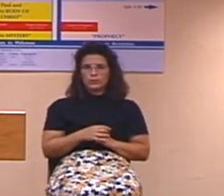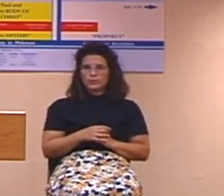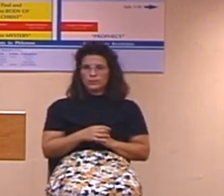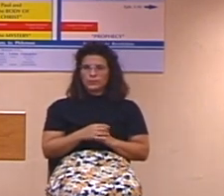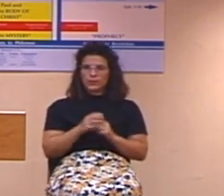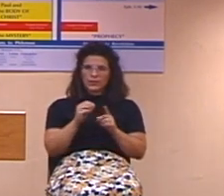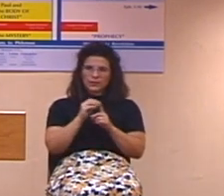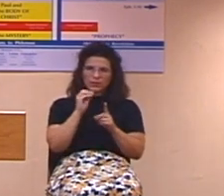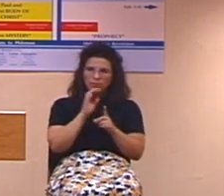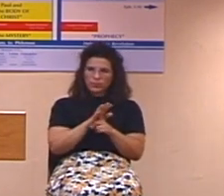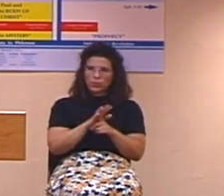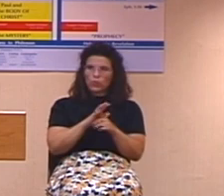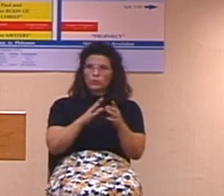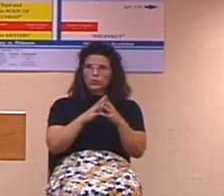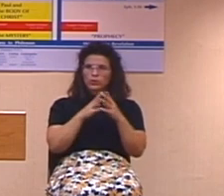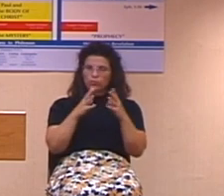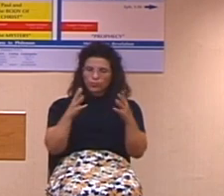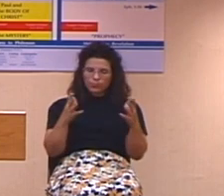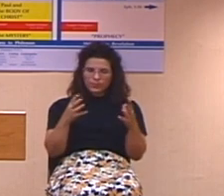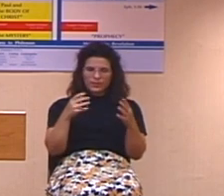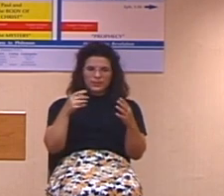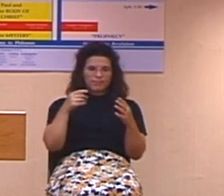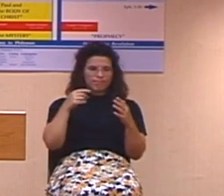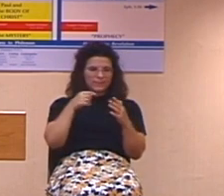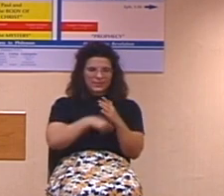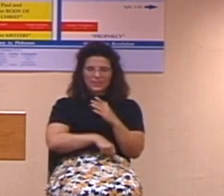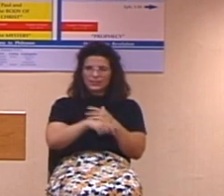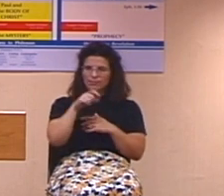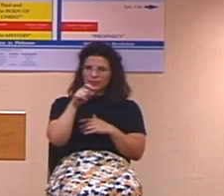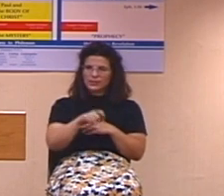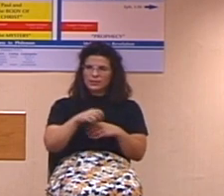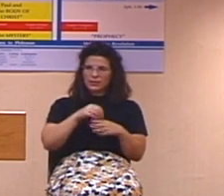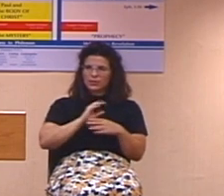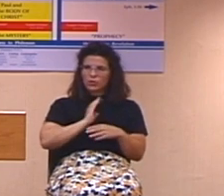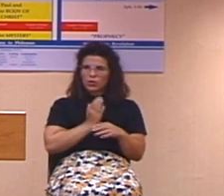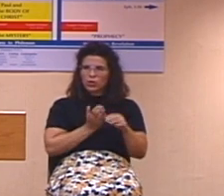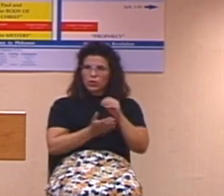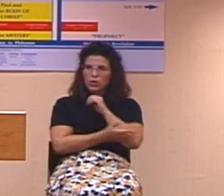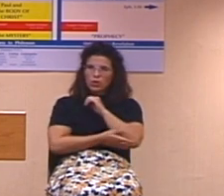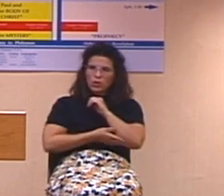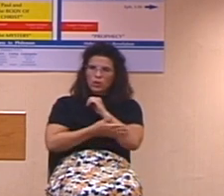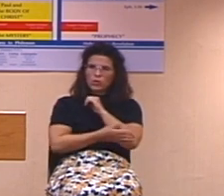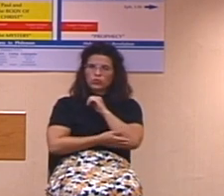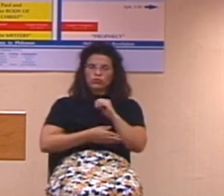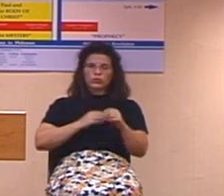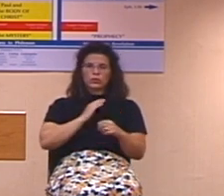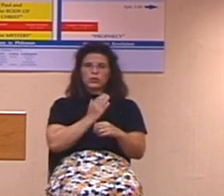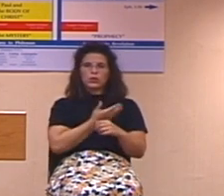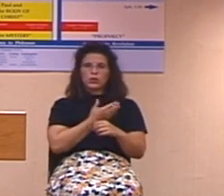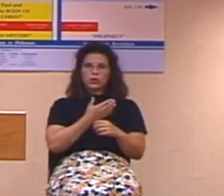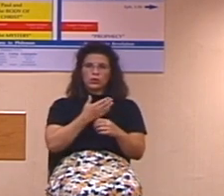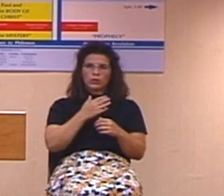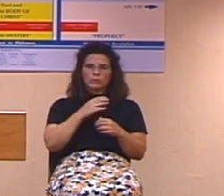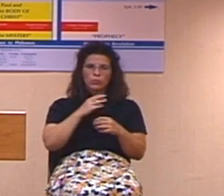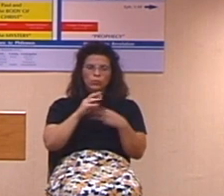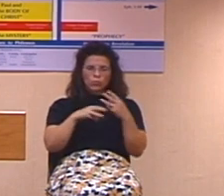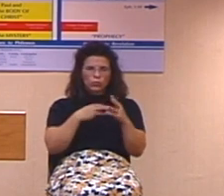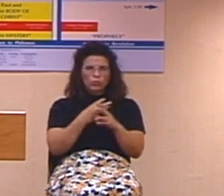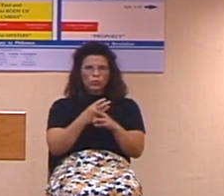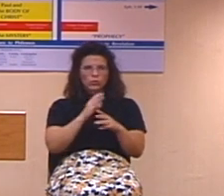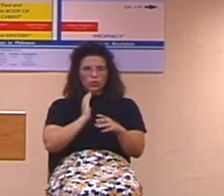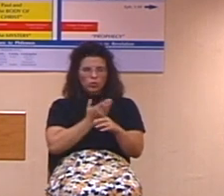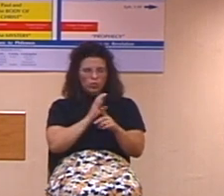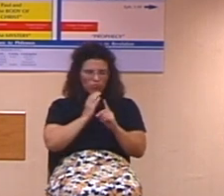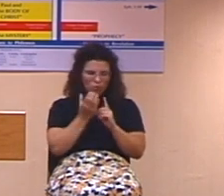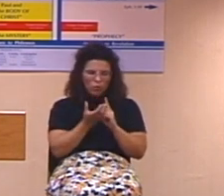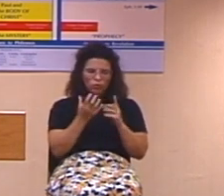It exposed a great deficit in our country, in our society. Of a breakdown